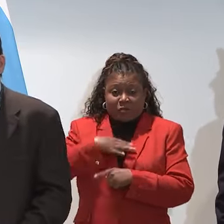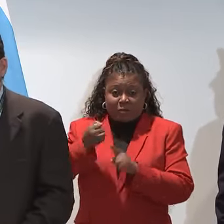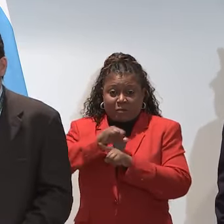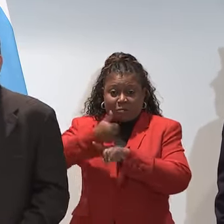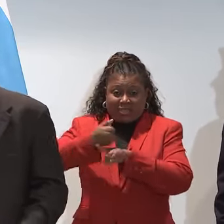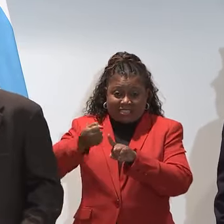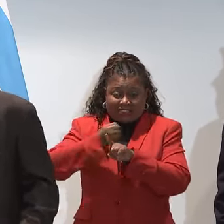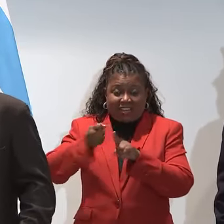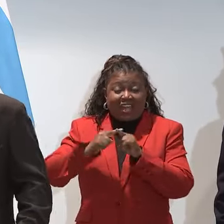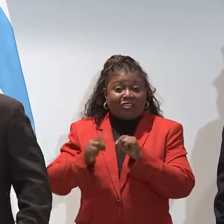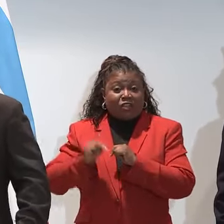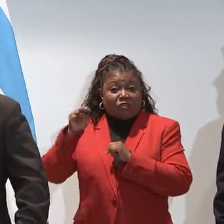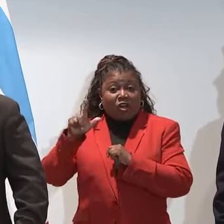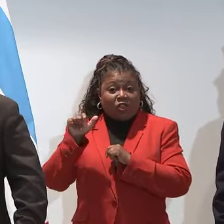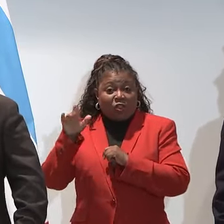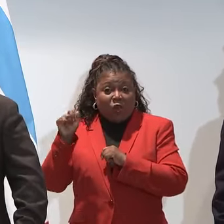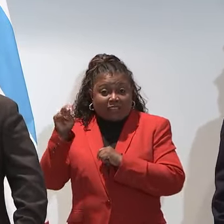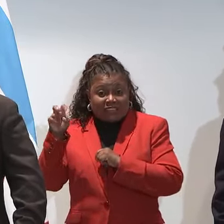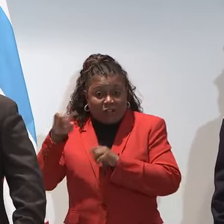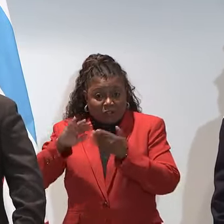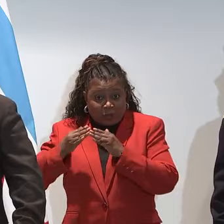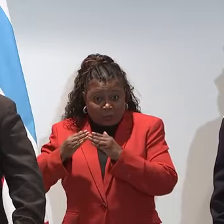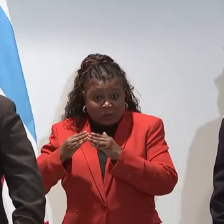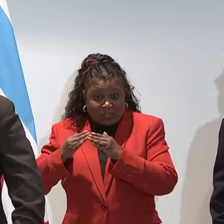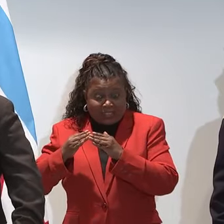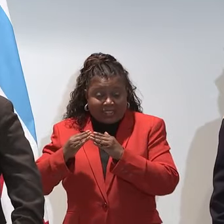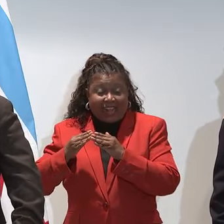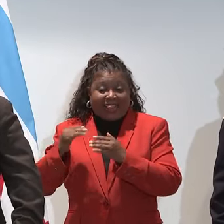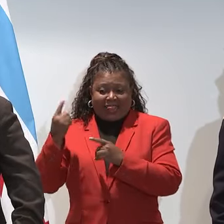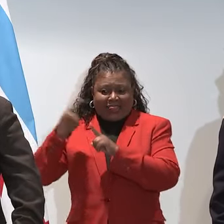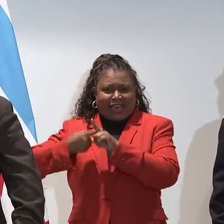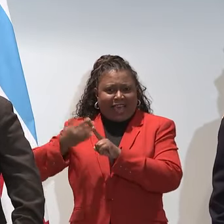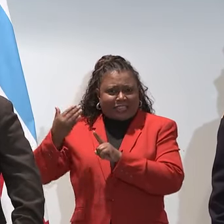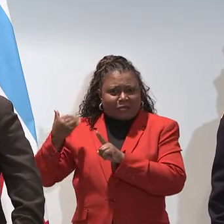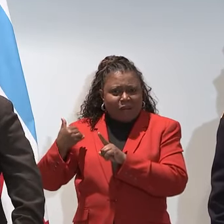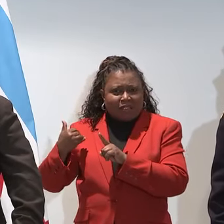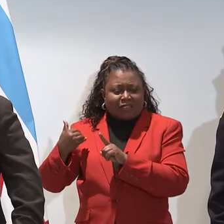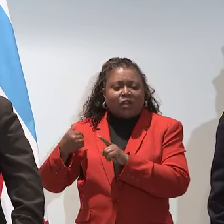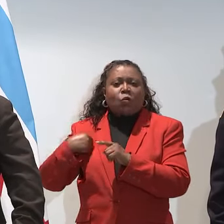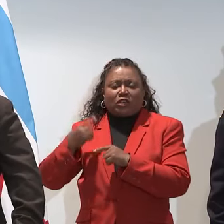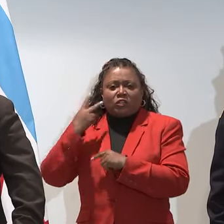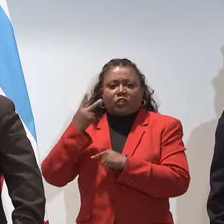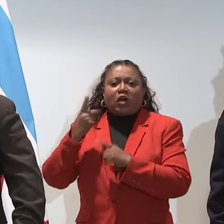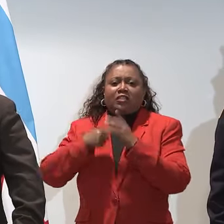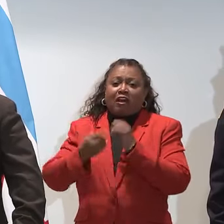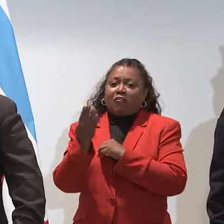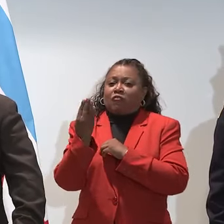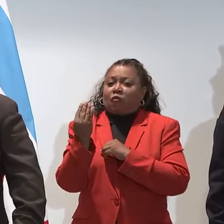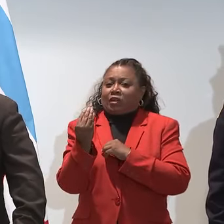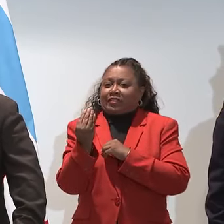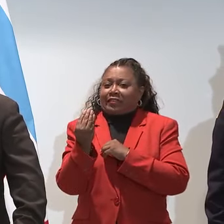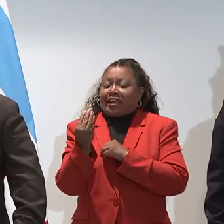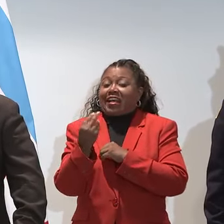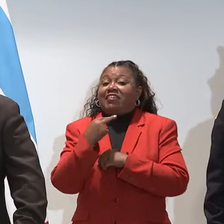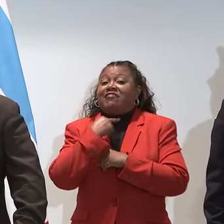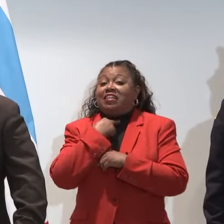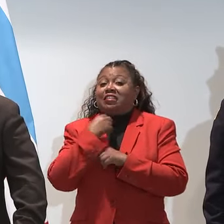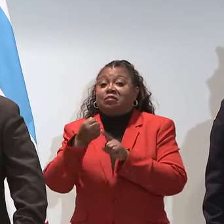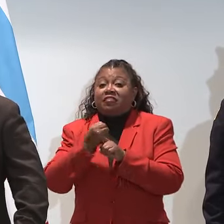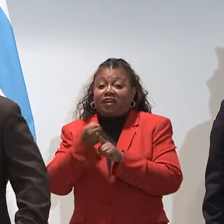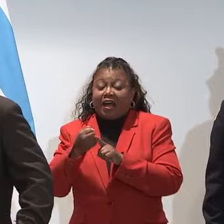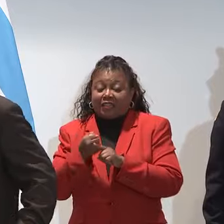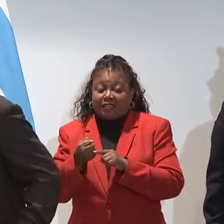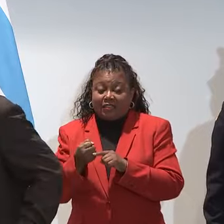violence. In the North Lawndale community, last month, we saw some 14 victims of